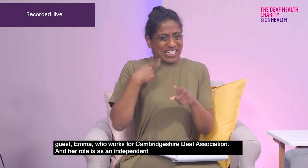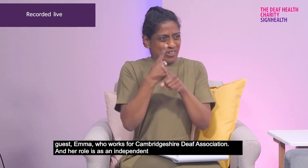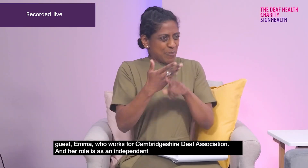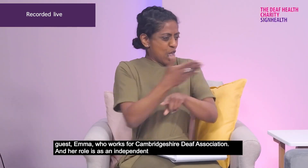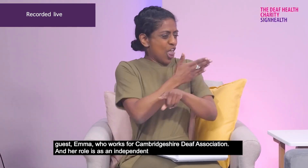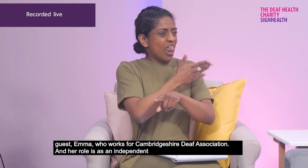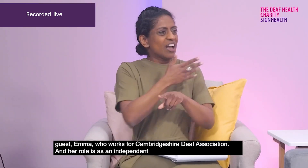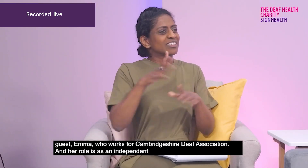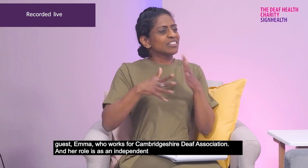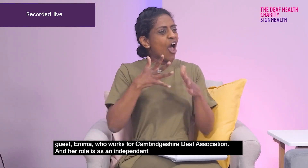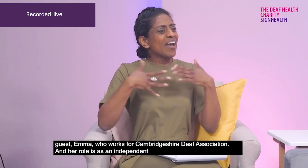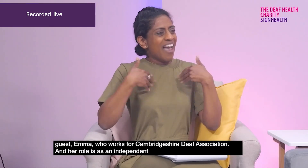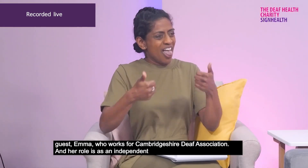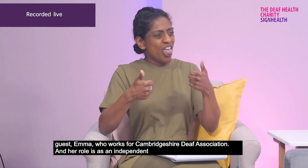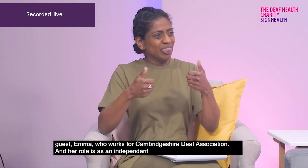So welcome. Thank you.